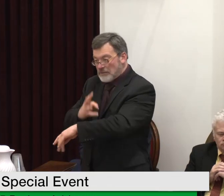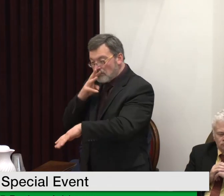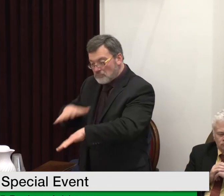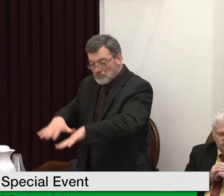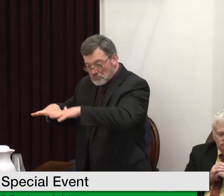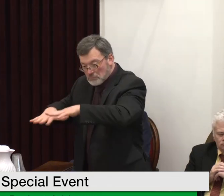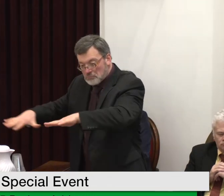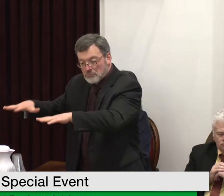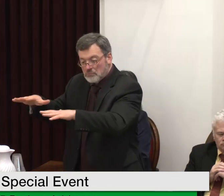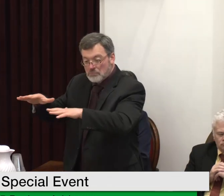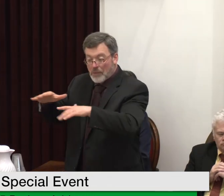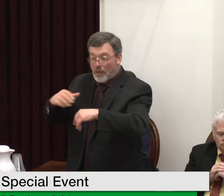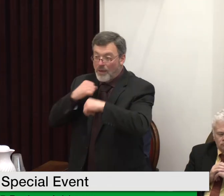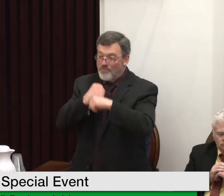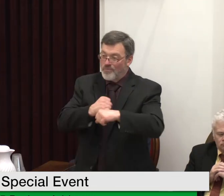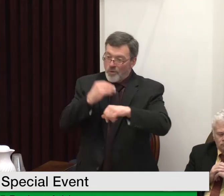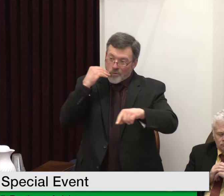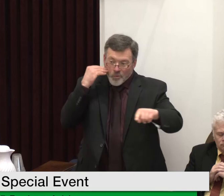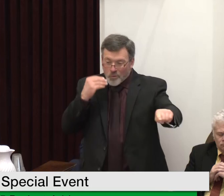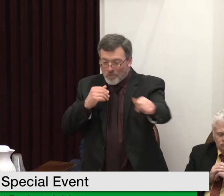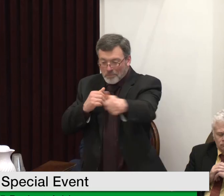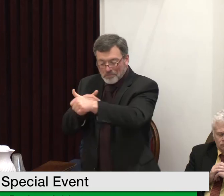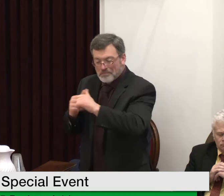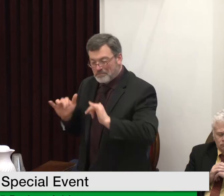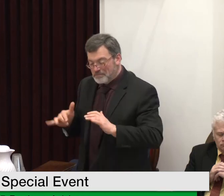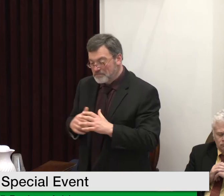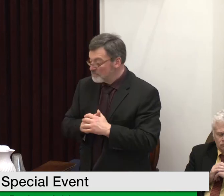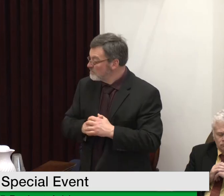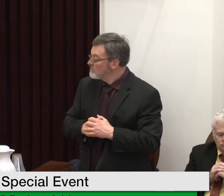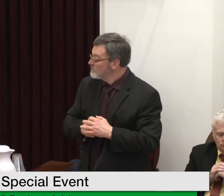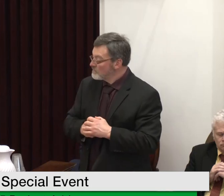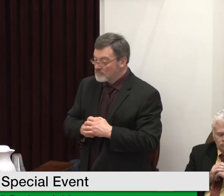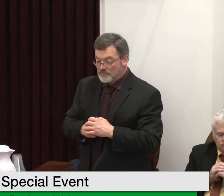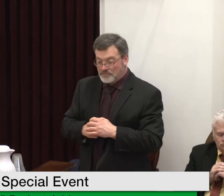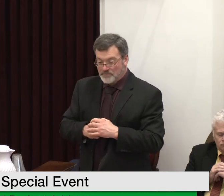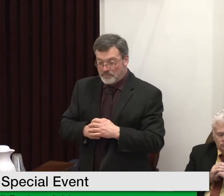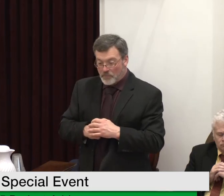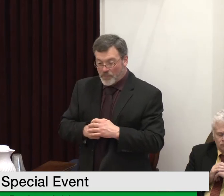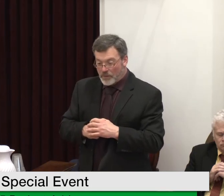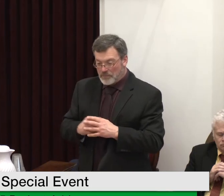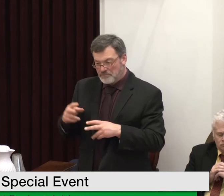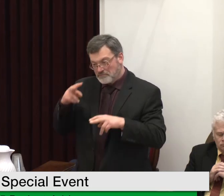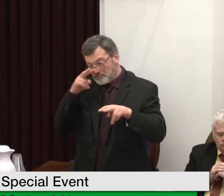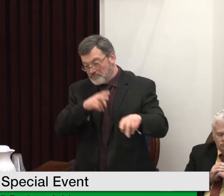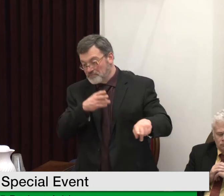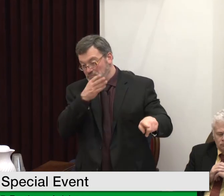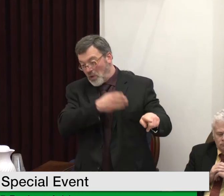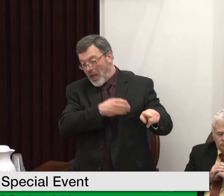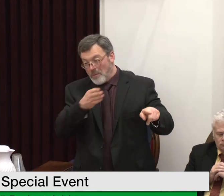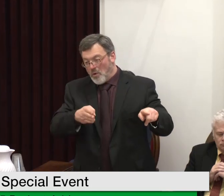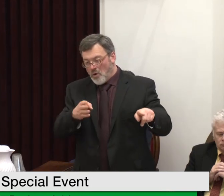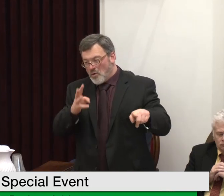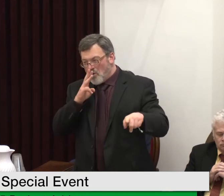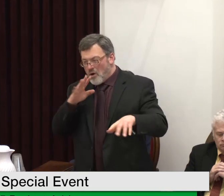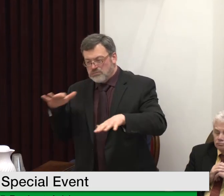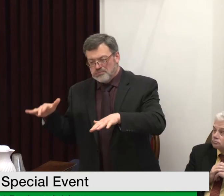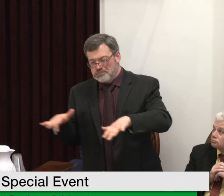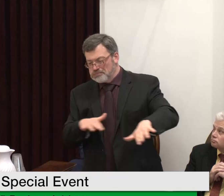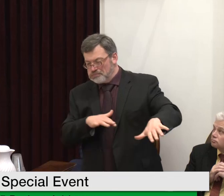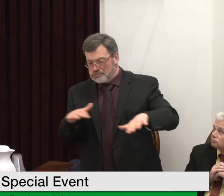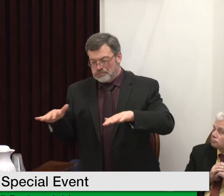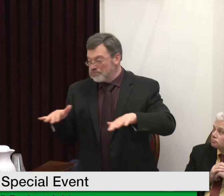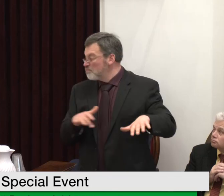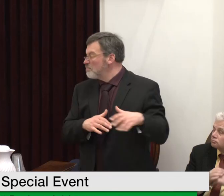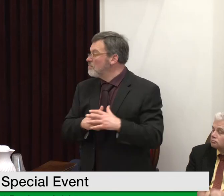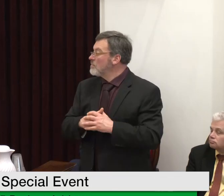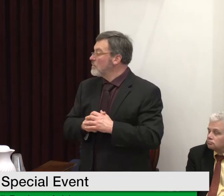communities like we did with Melrose Terrace in West grao and Water Street North Feld